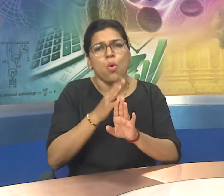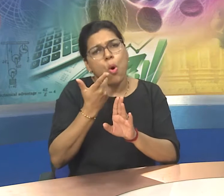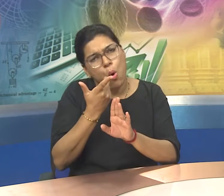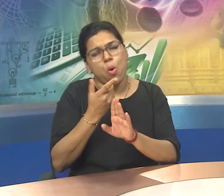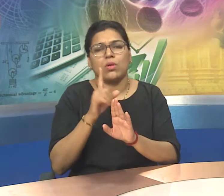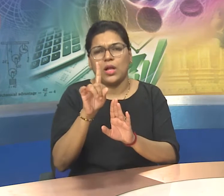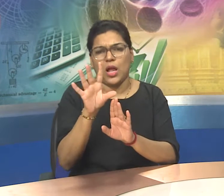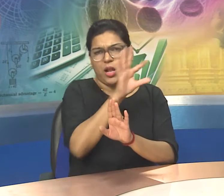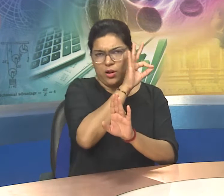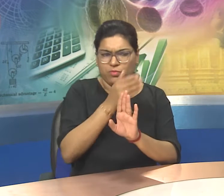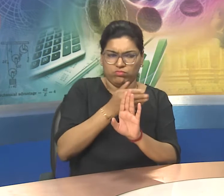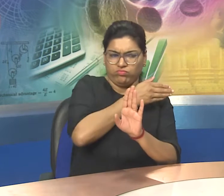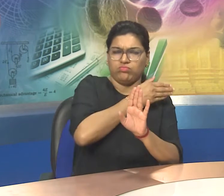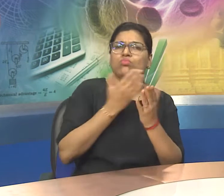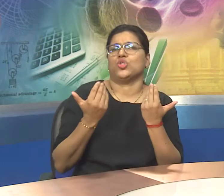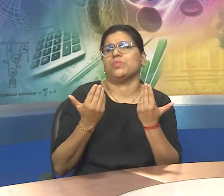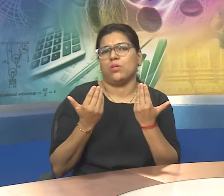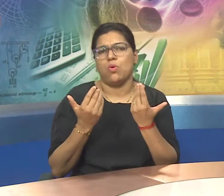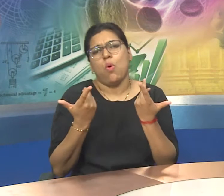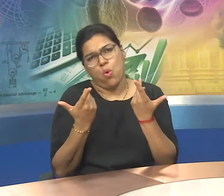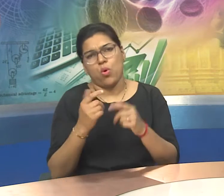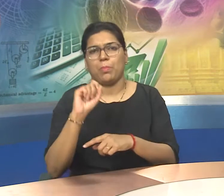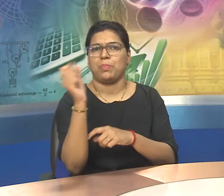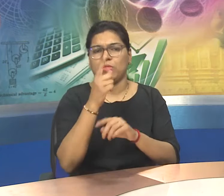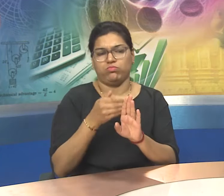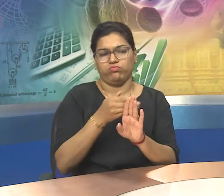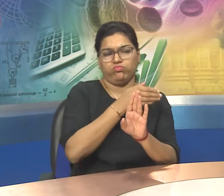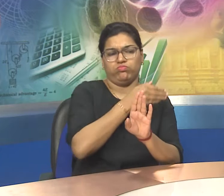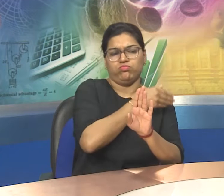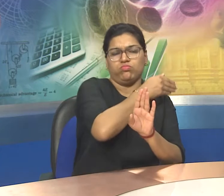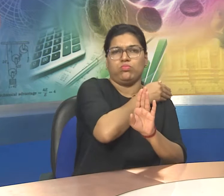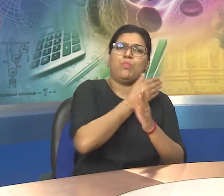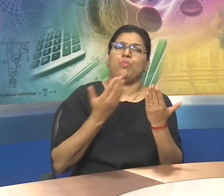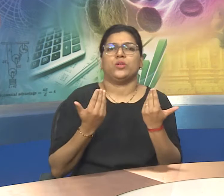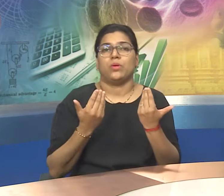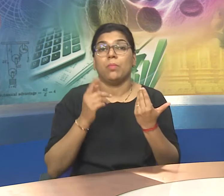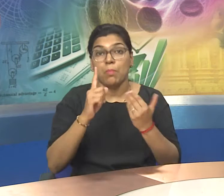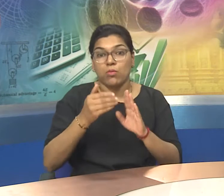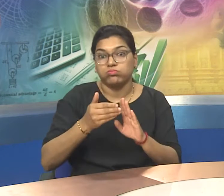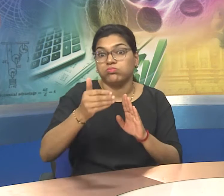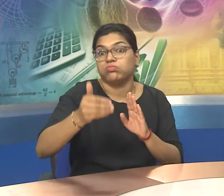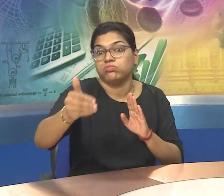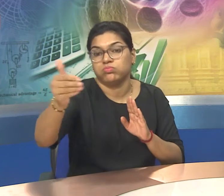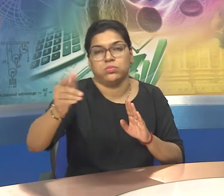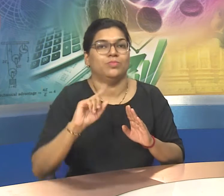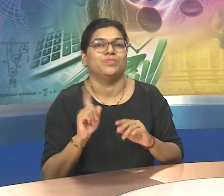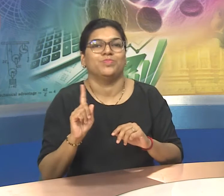that is why it is present perfect. You can say that it is 1